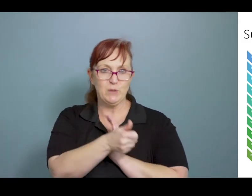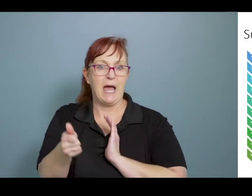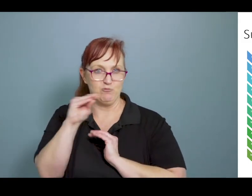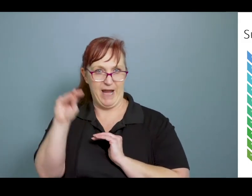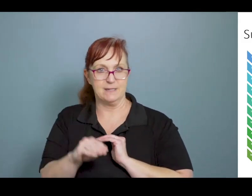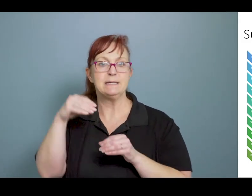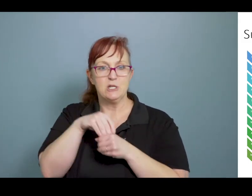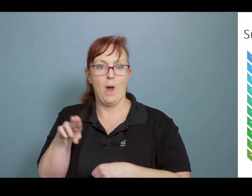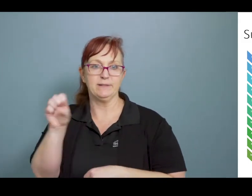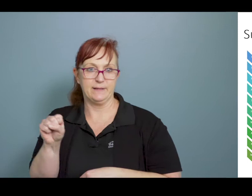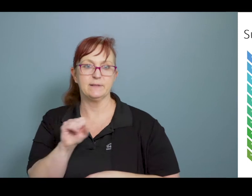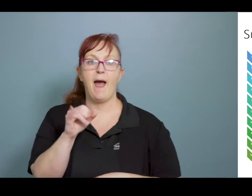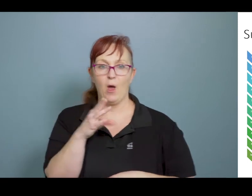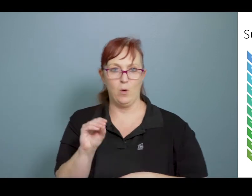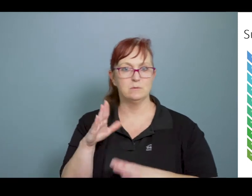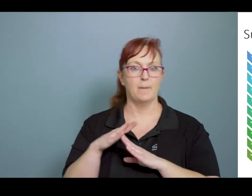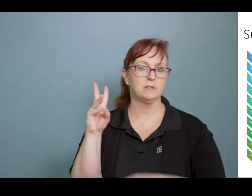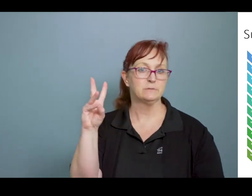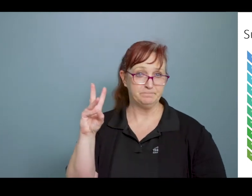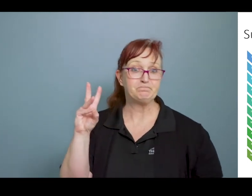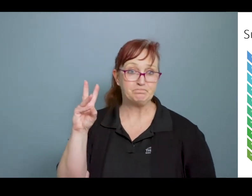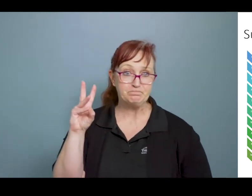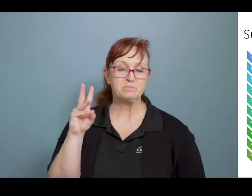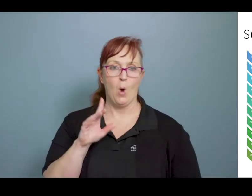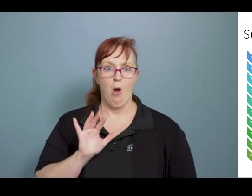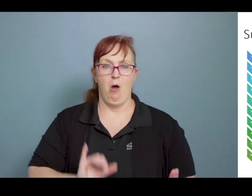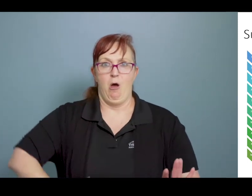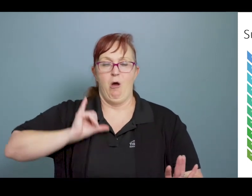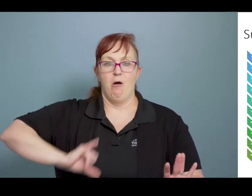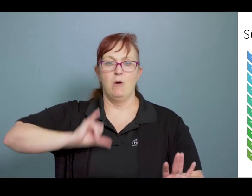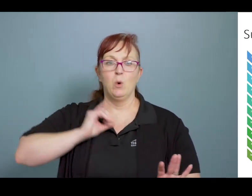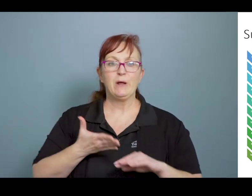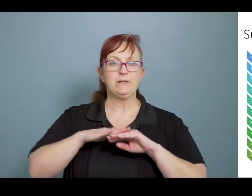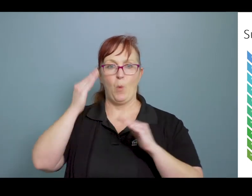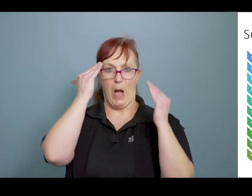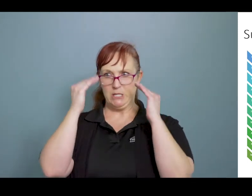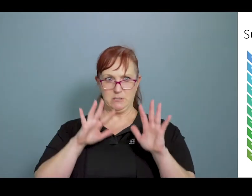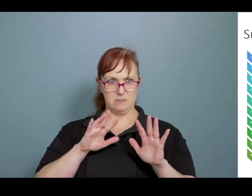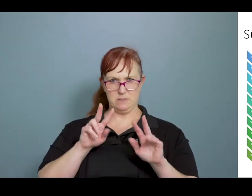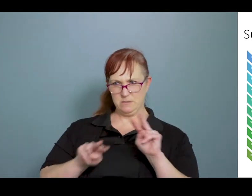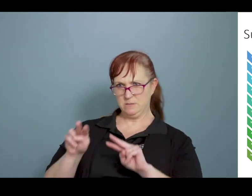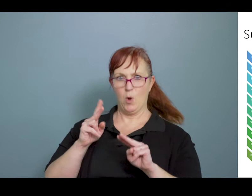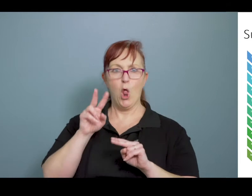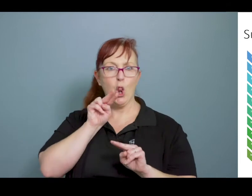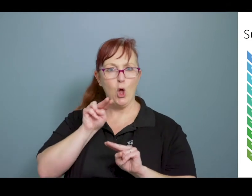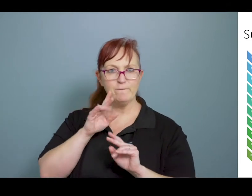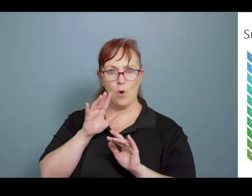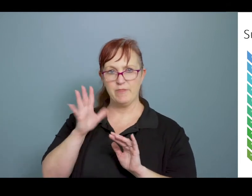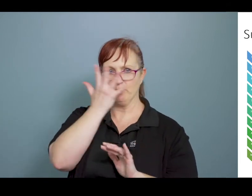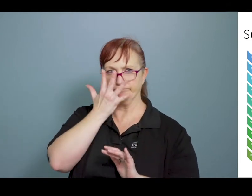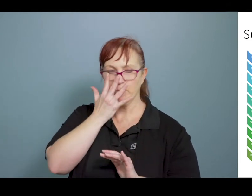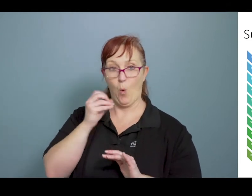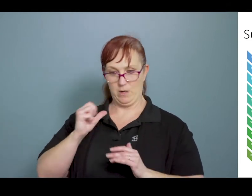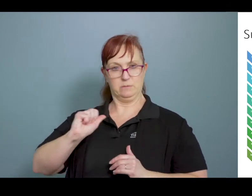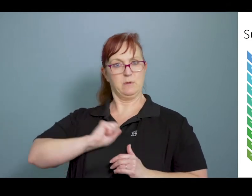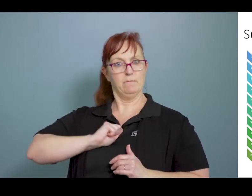that we all need to increase our awareness of so that we can get people or ourselves the